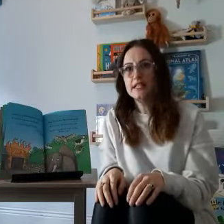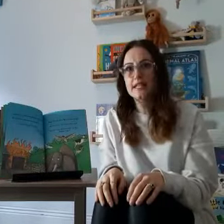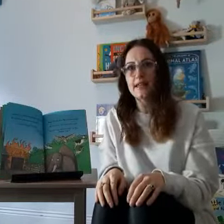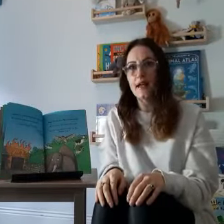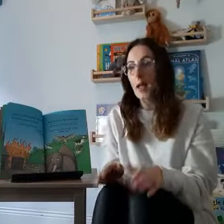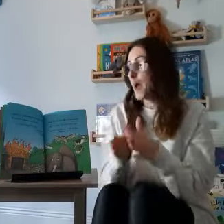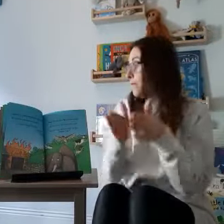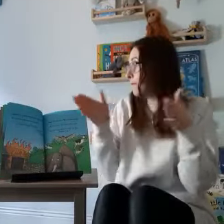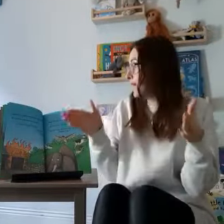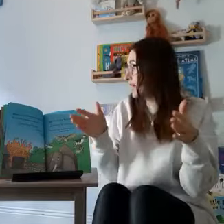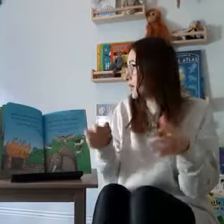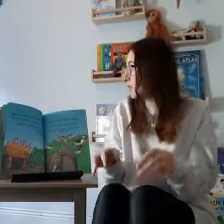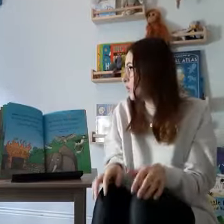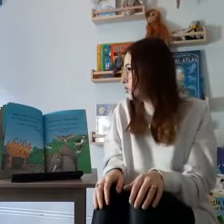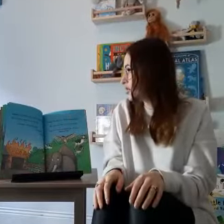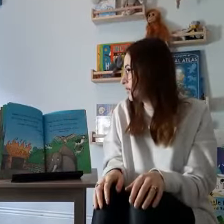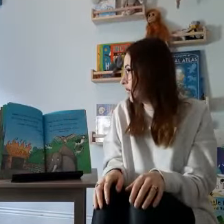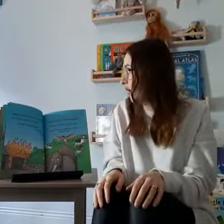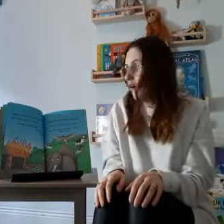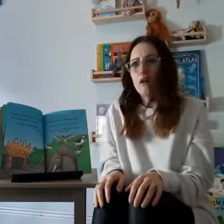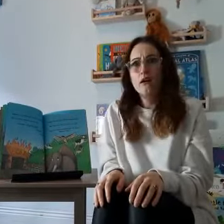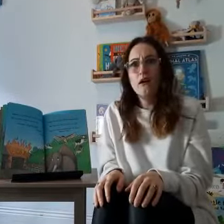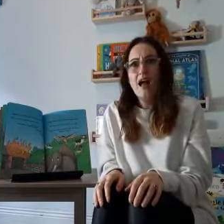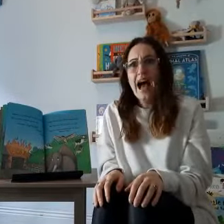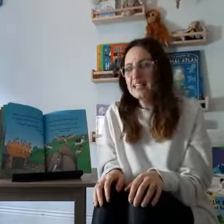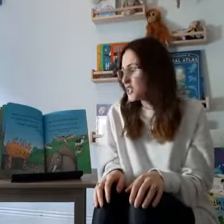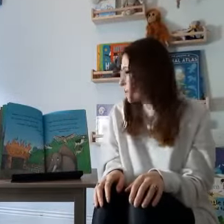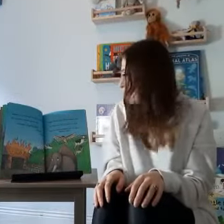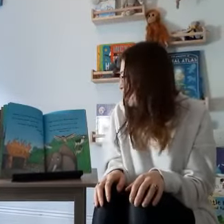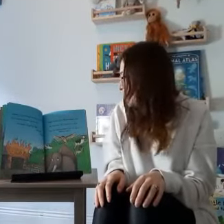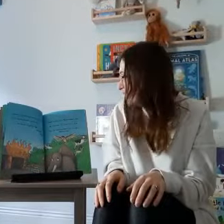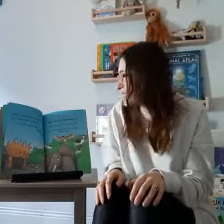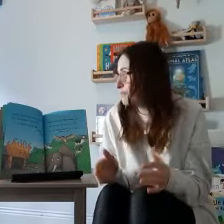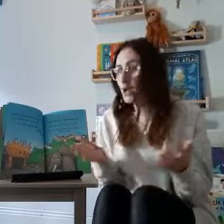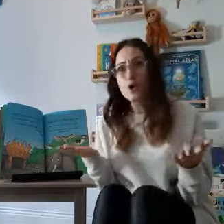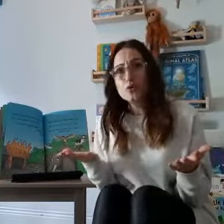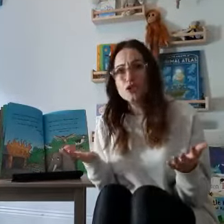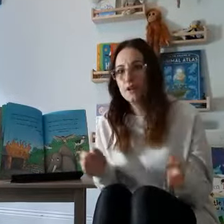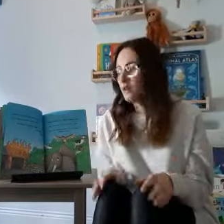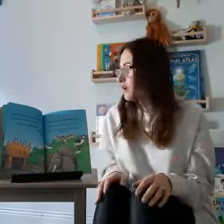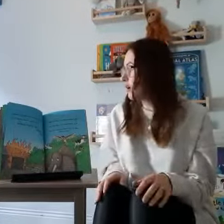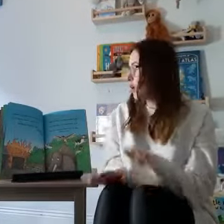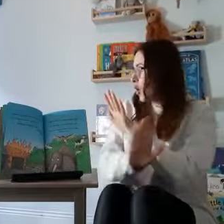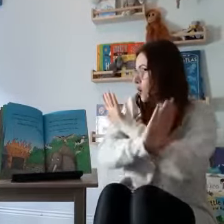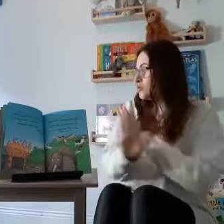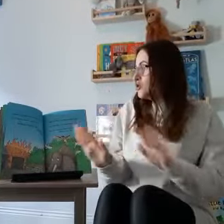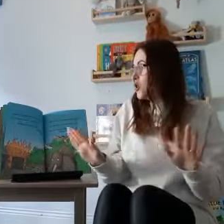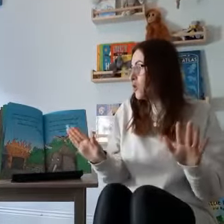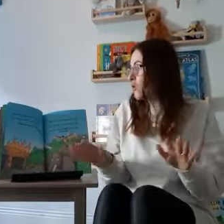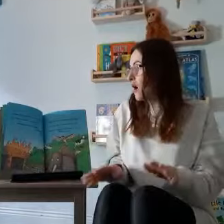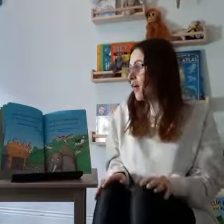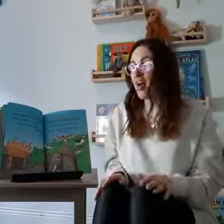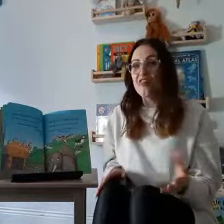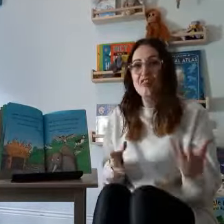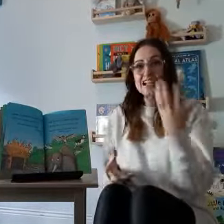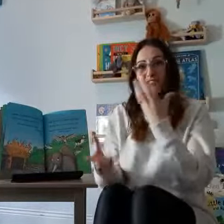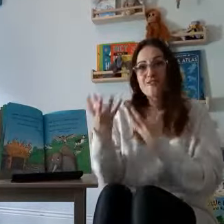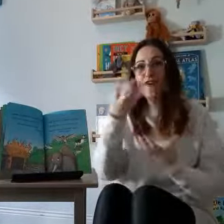Suddenly, a big commotion. Has there been an explosion? Oh no, that's